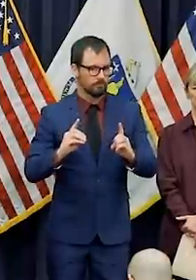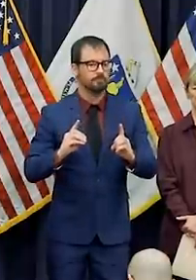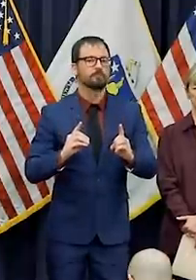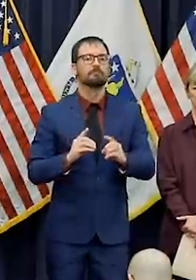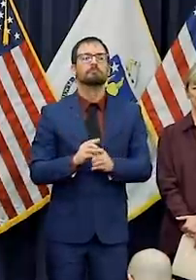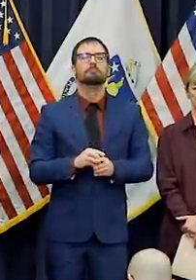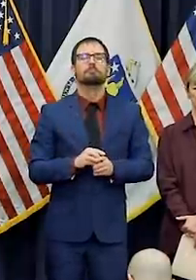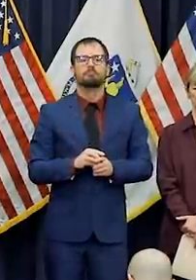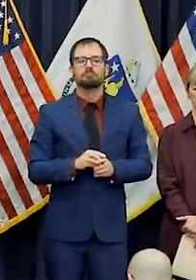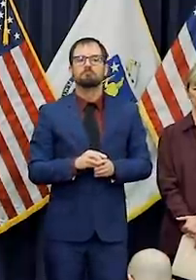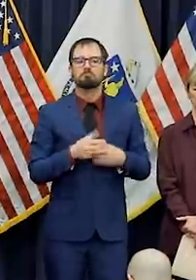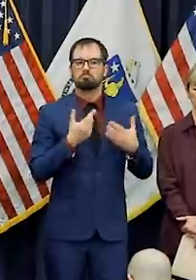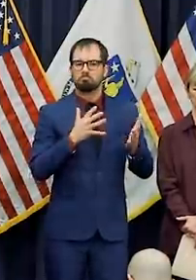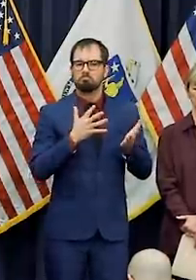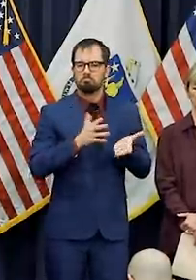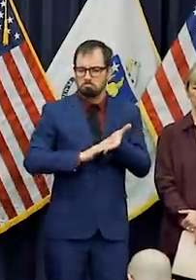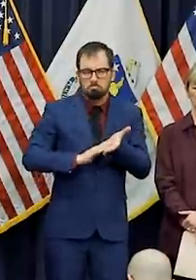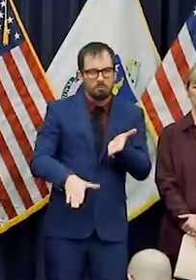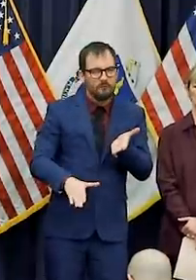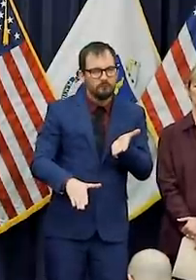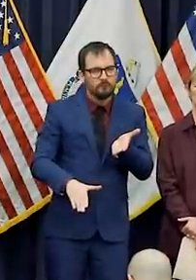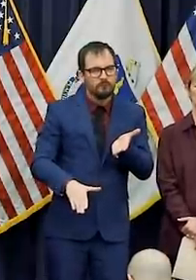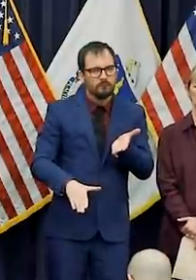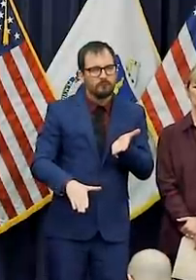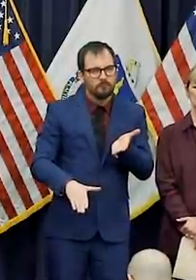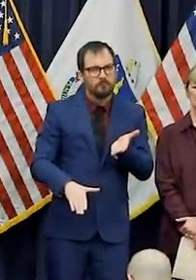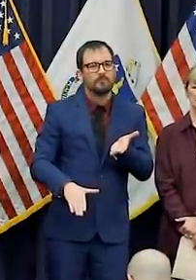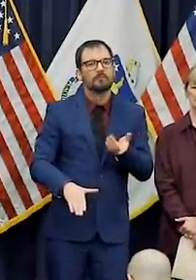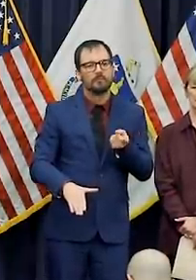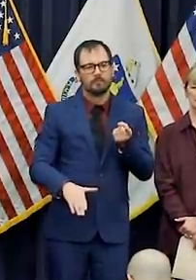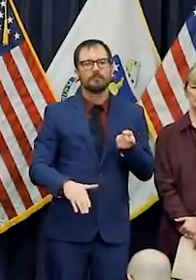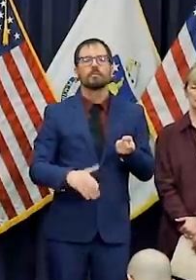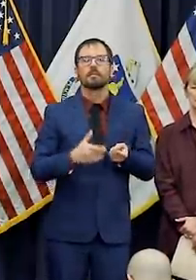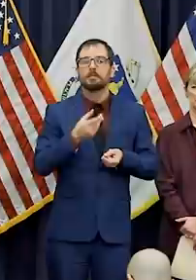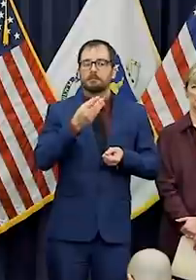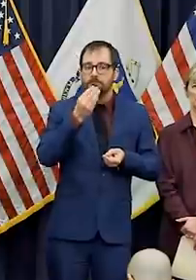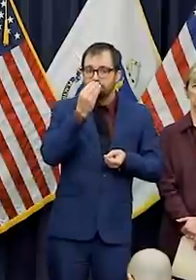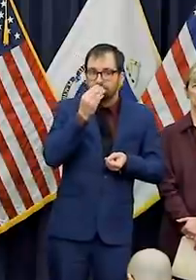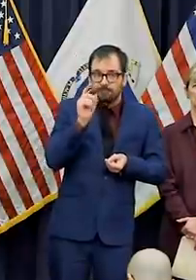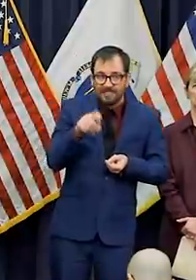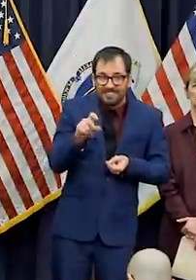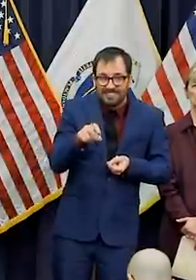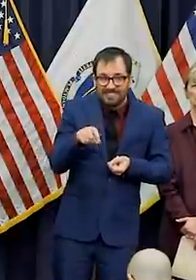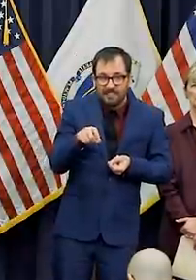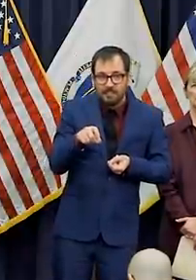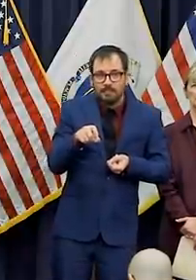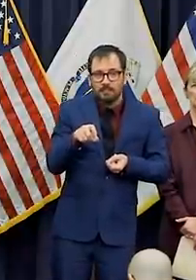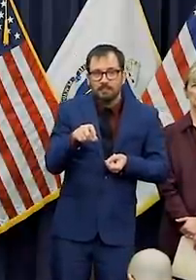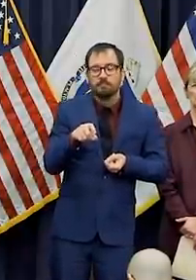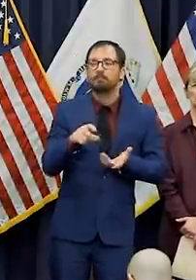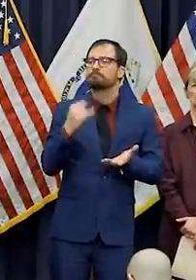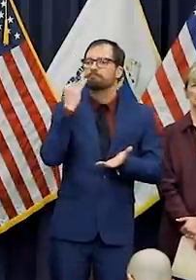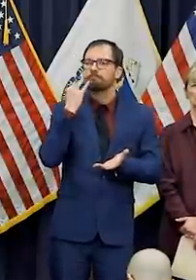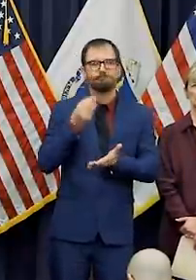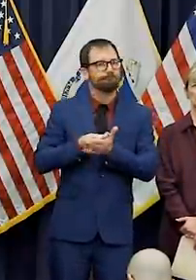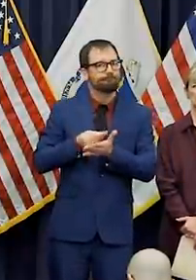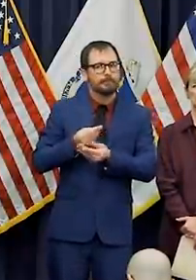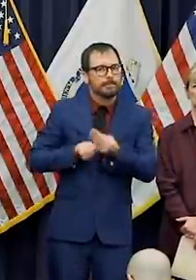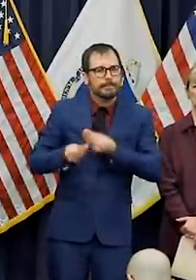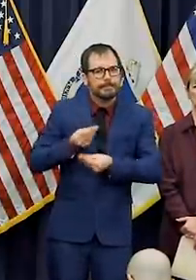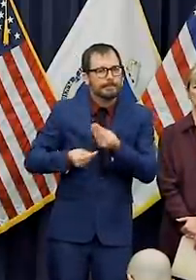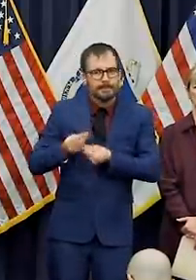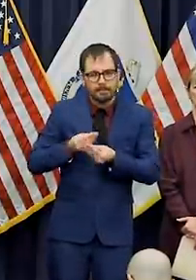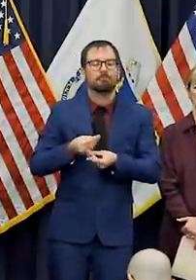flexibility regarding food service in certain districts with higher concentrations of low-income students, and is actively pursuing